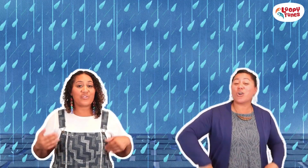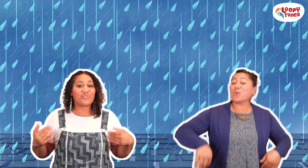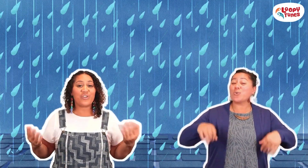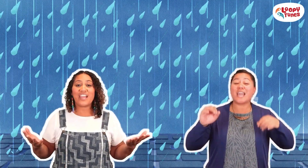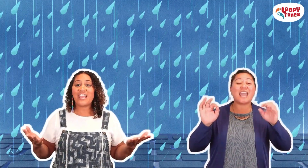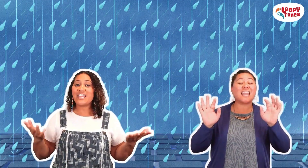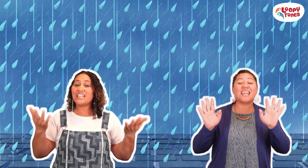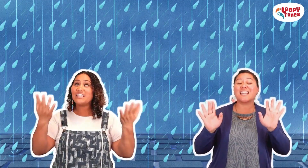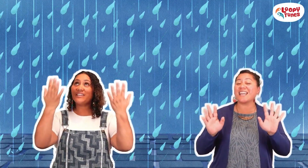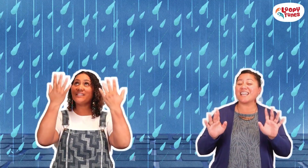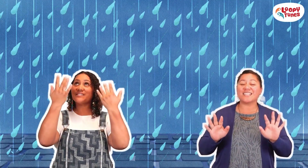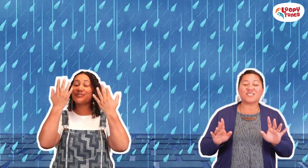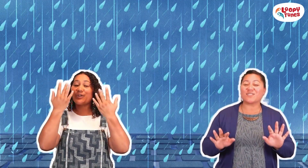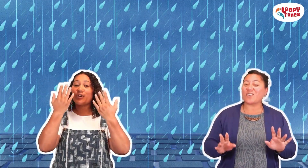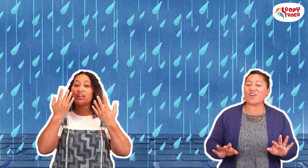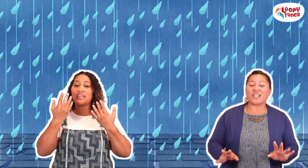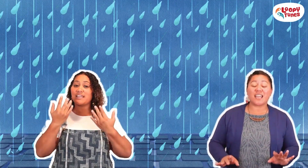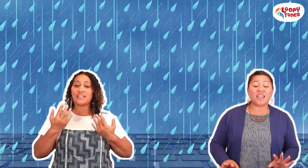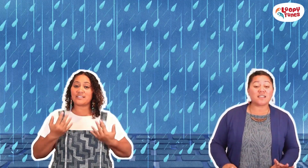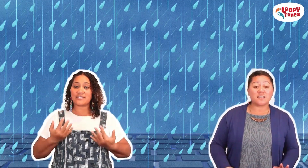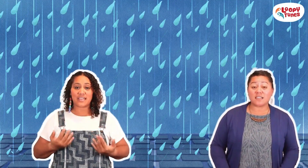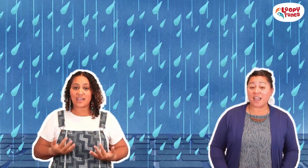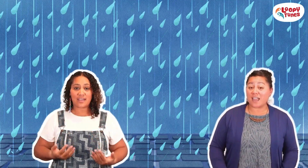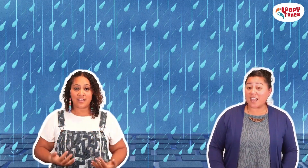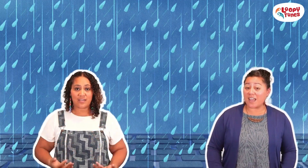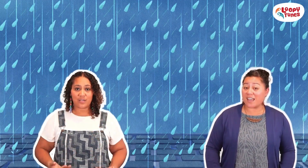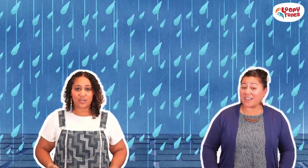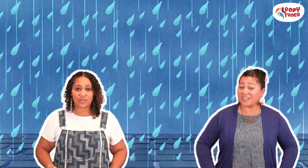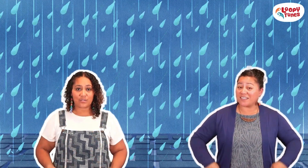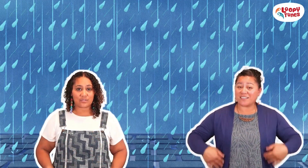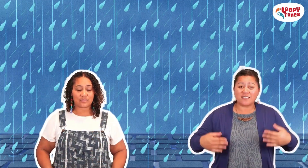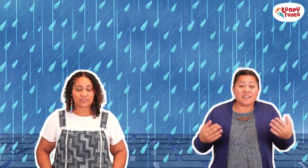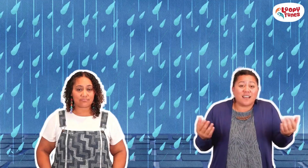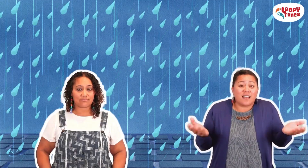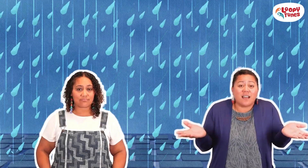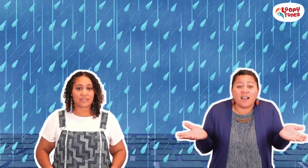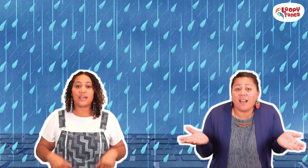Oh, the rain is falling down.